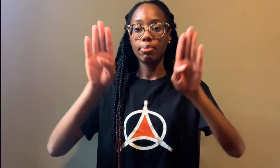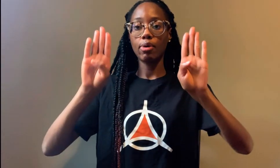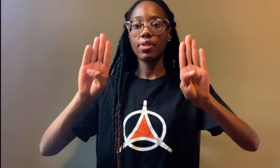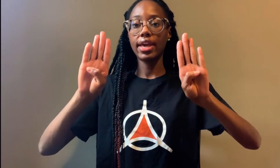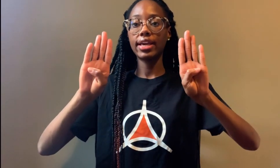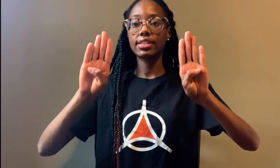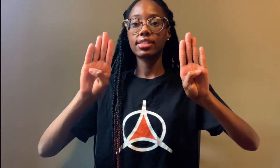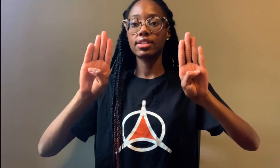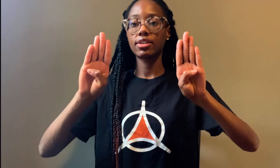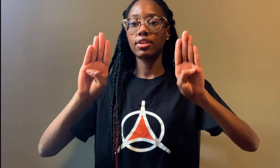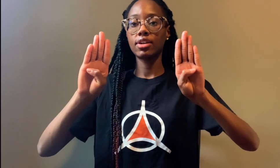Both hands.